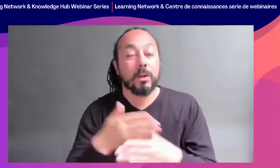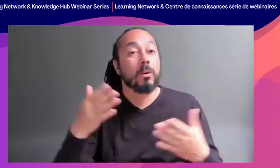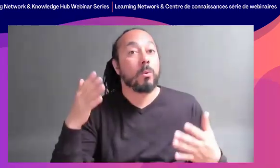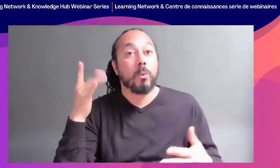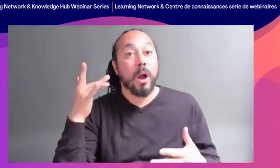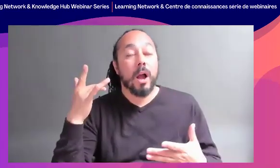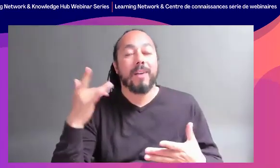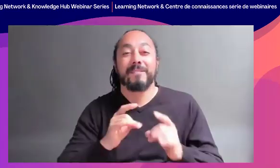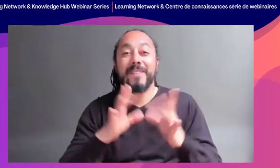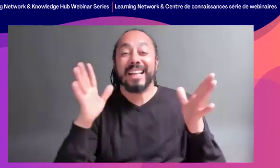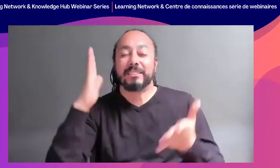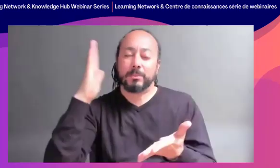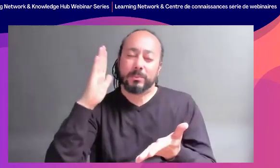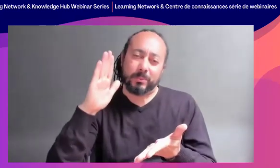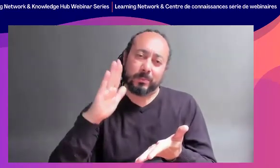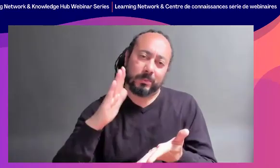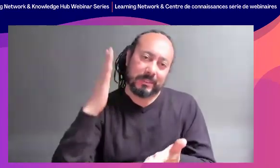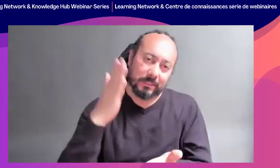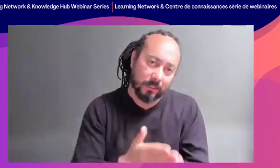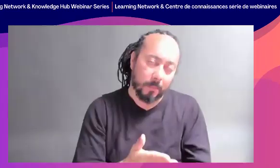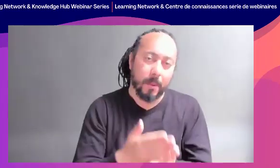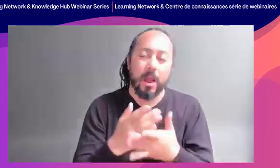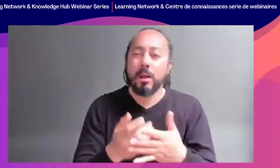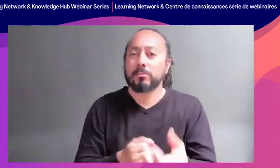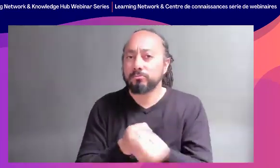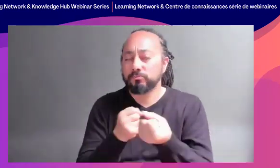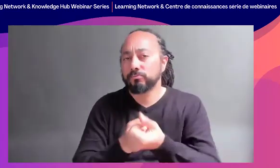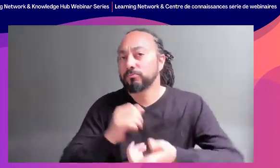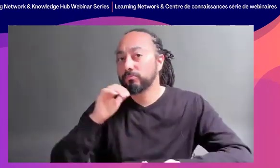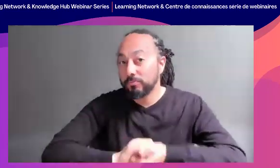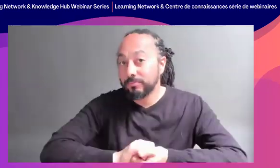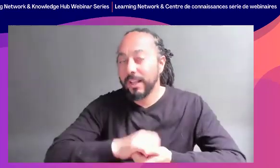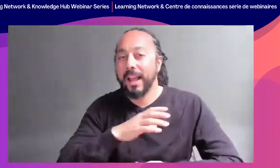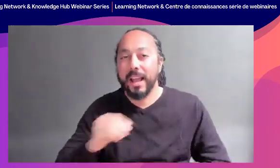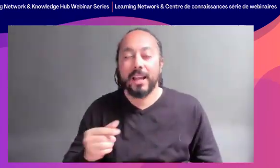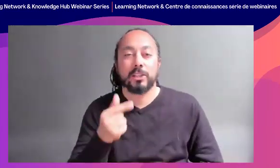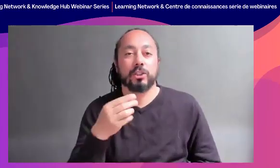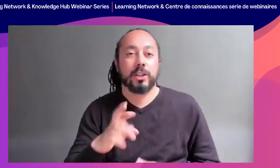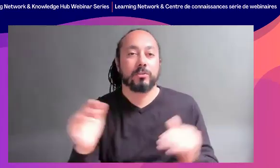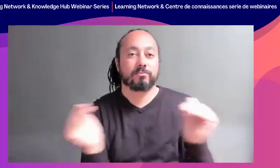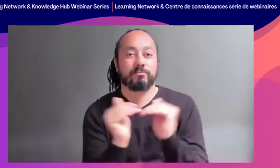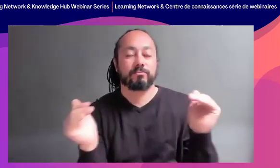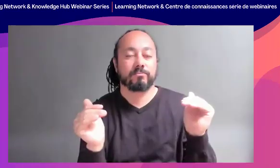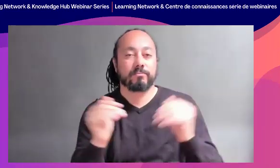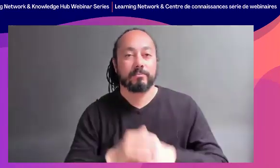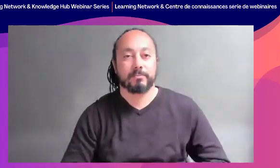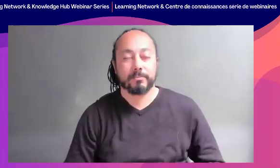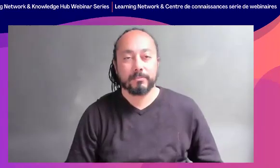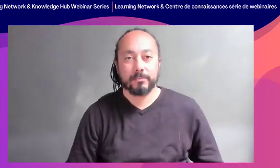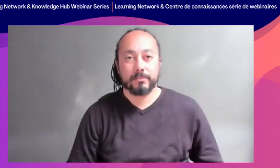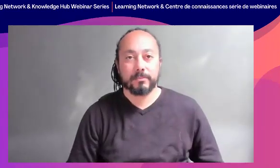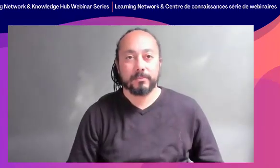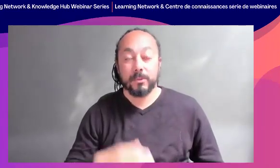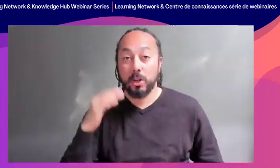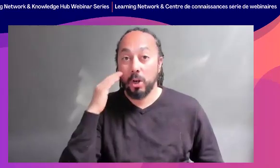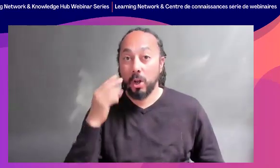supporting survivors and allies, and promoting gender equity. The Knowledge Hub facilitates a